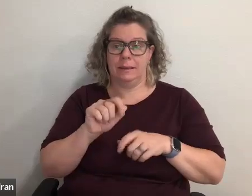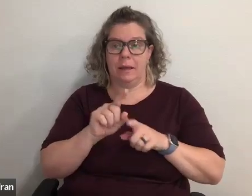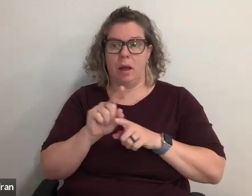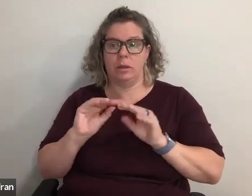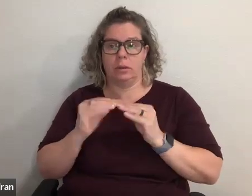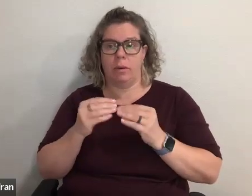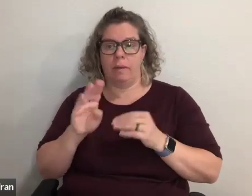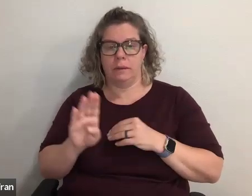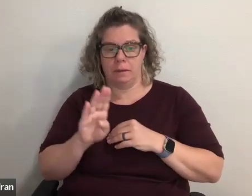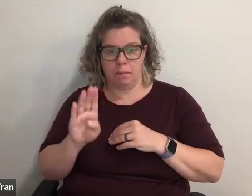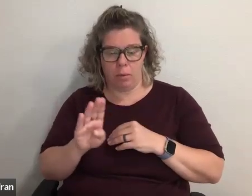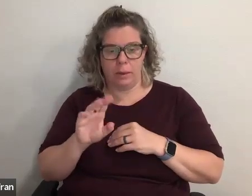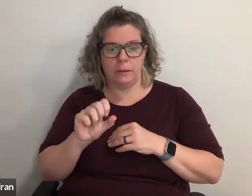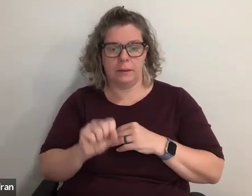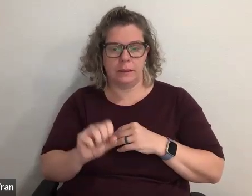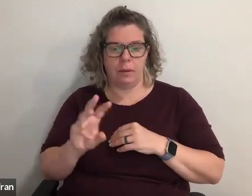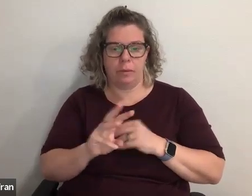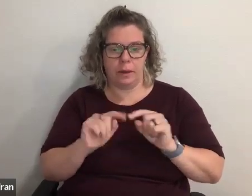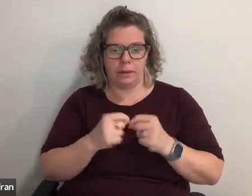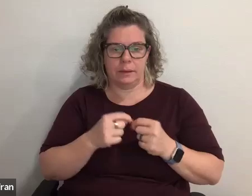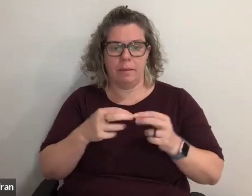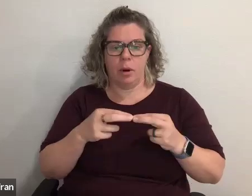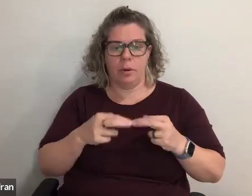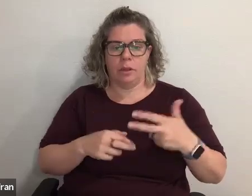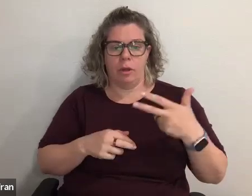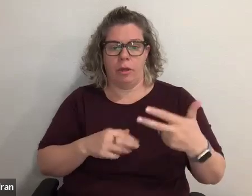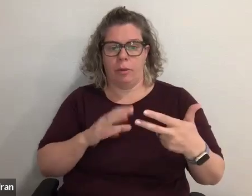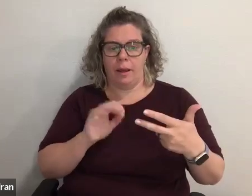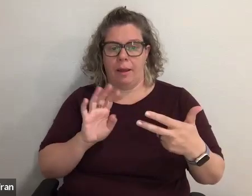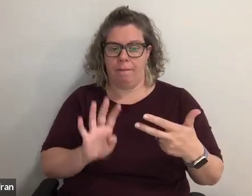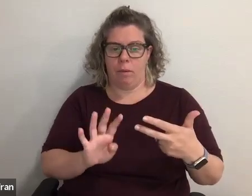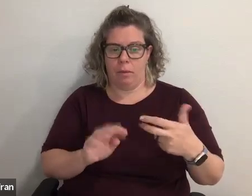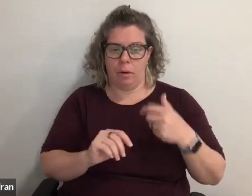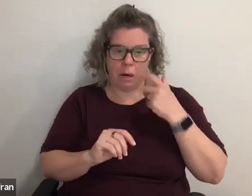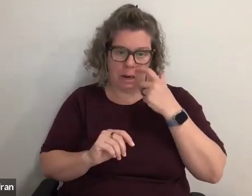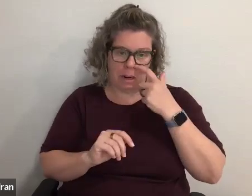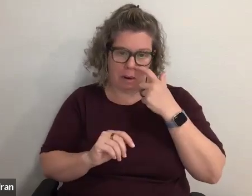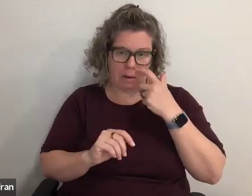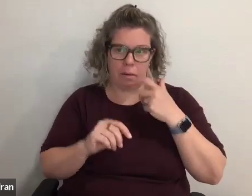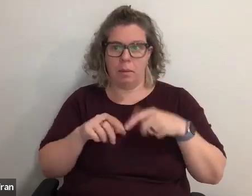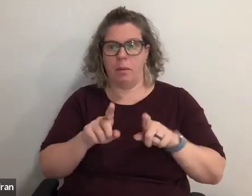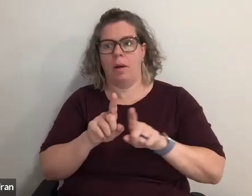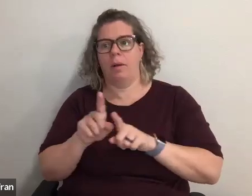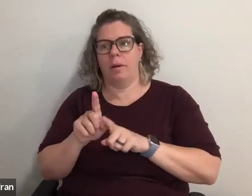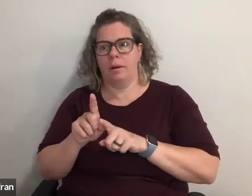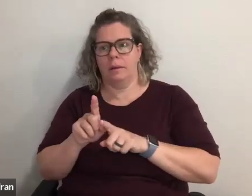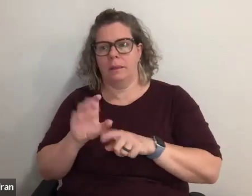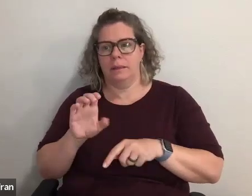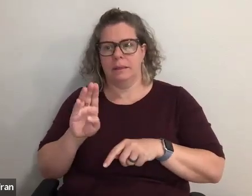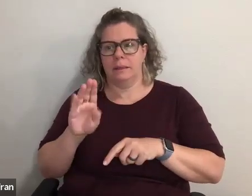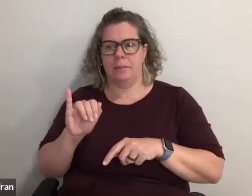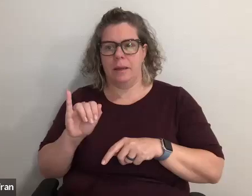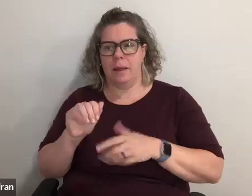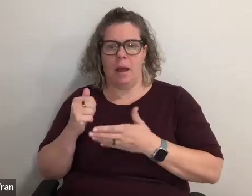in Boise, and our Southwest team covers regions 3 and 4, while also CBI's